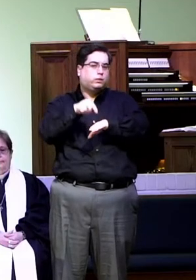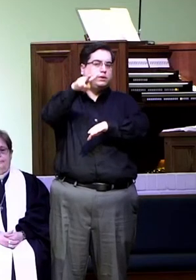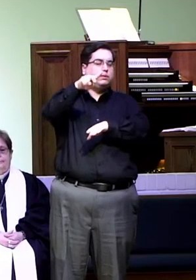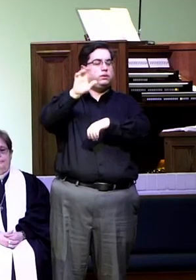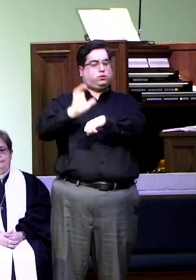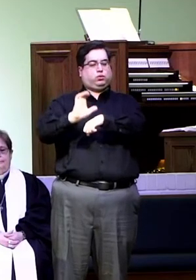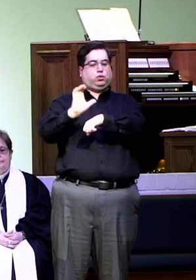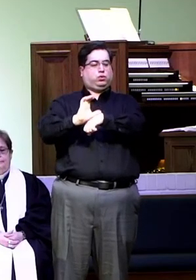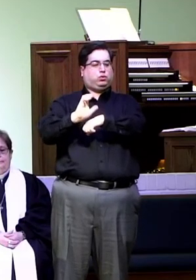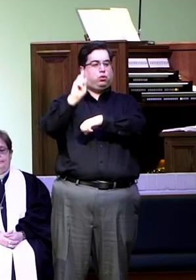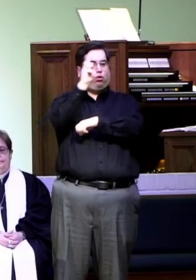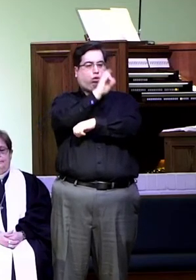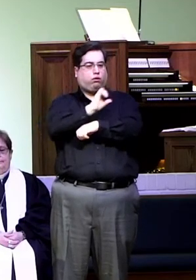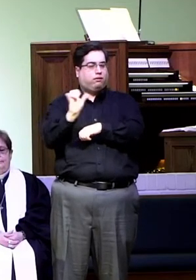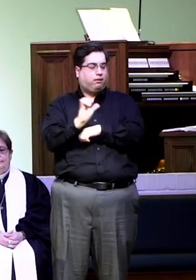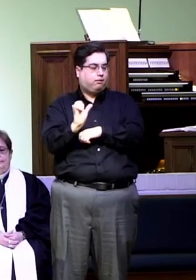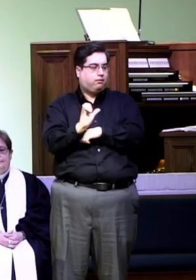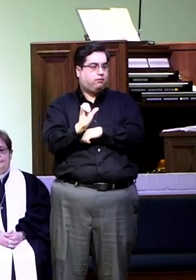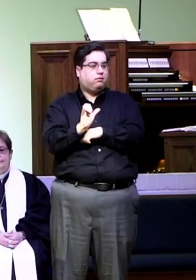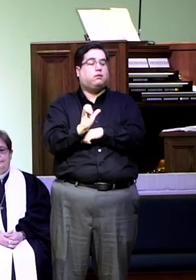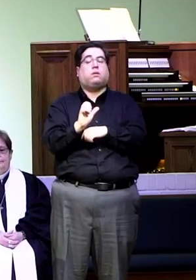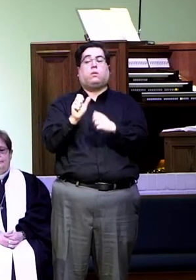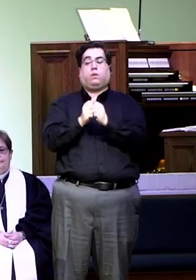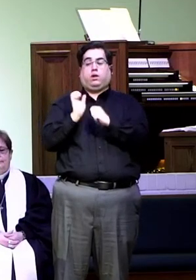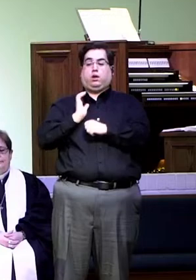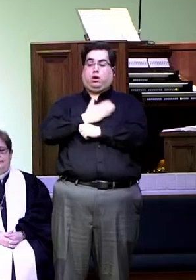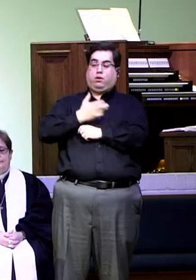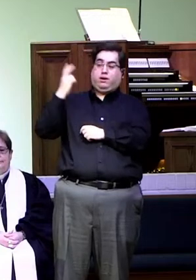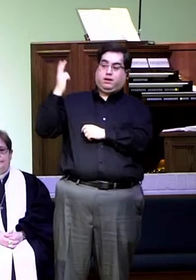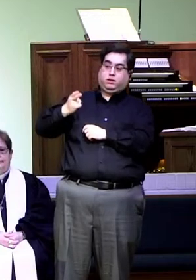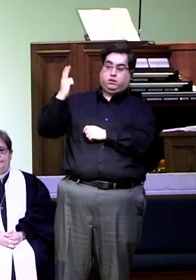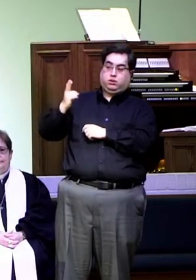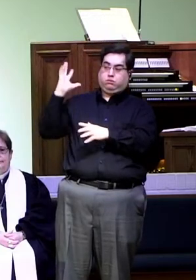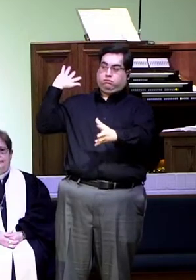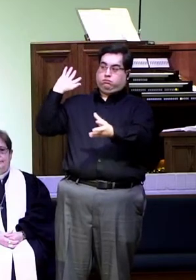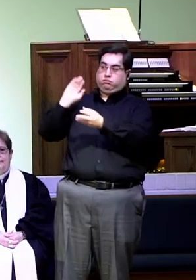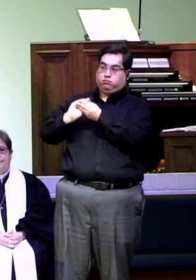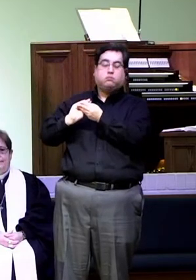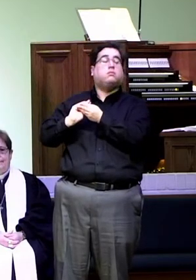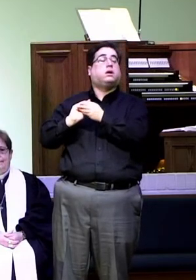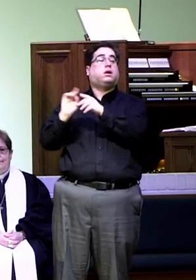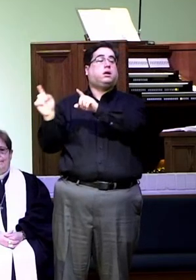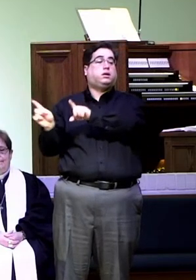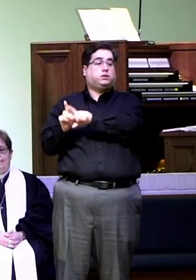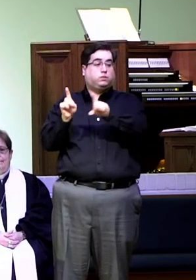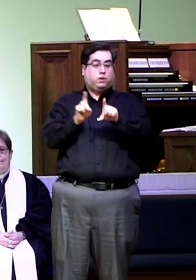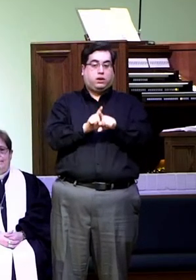like in light of our history and in light of the condition of our world?